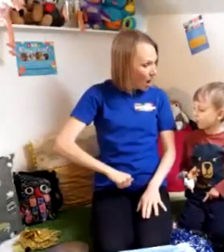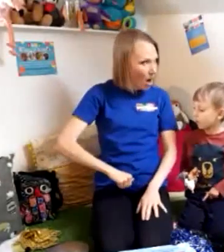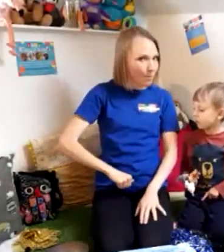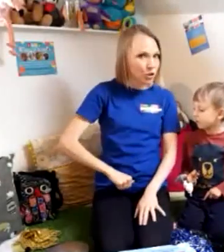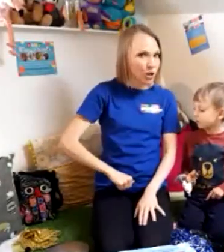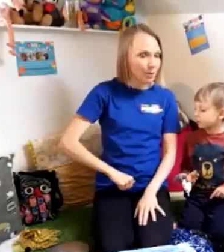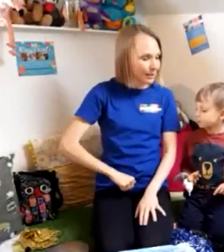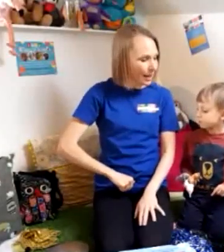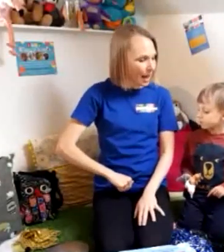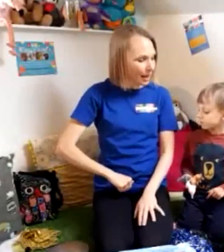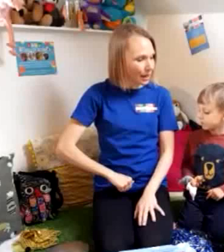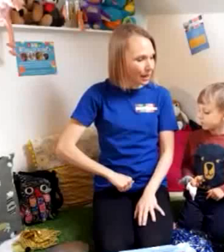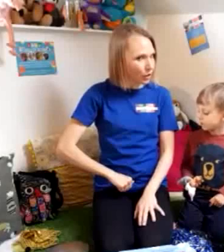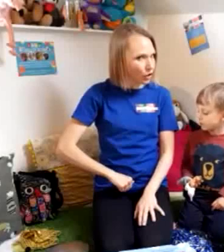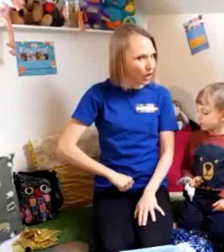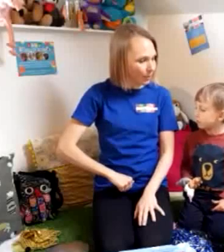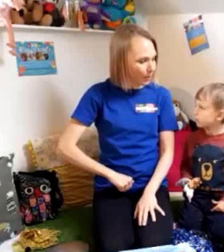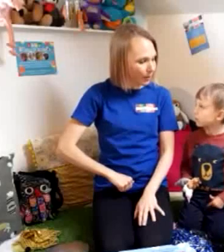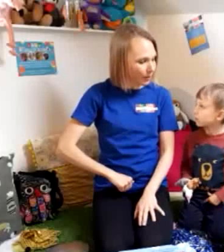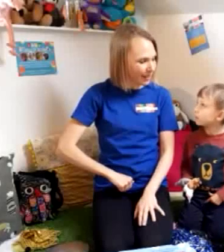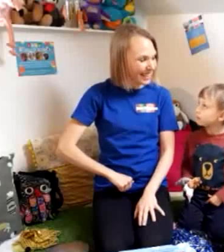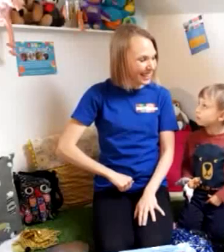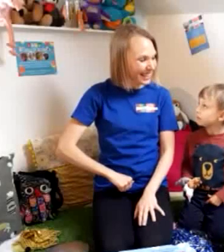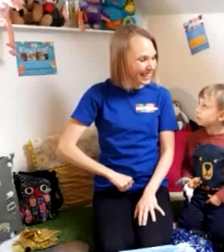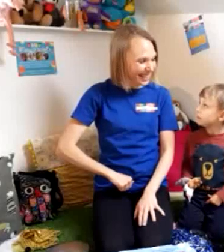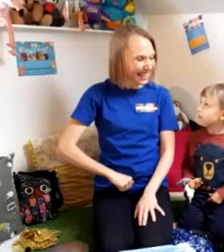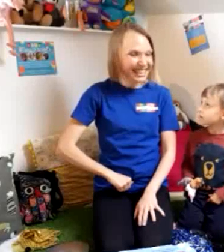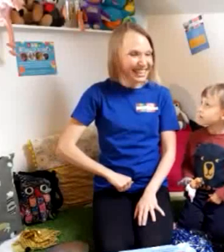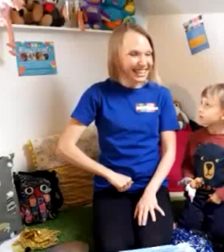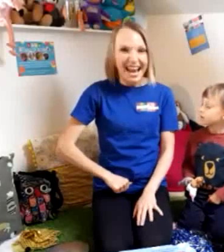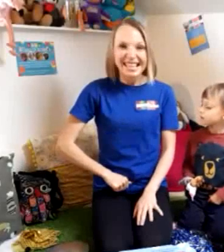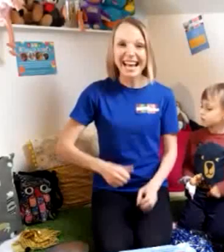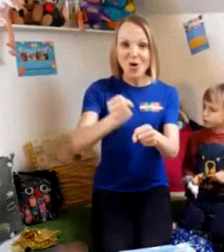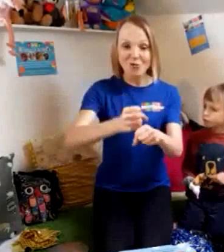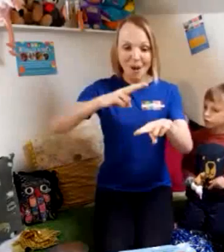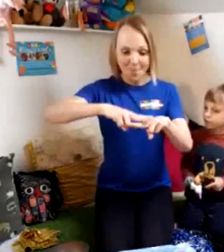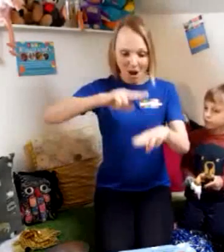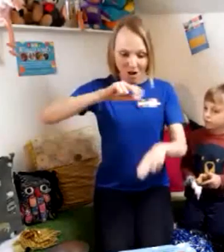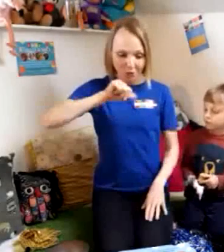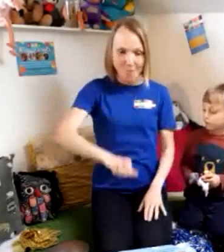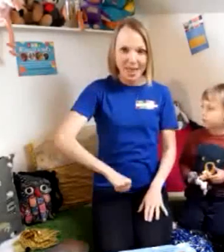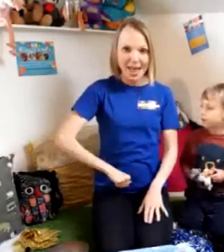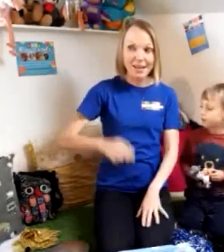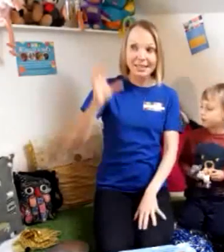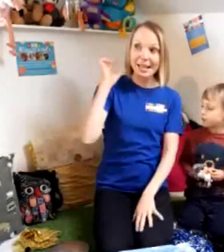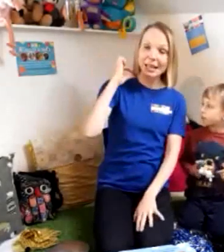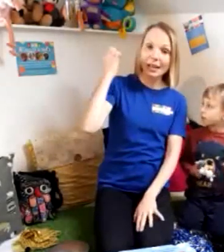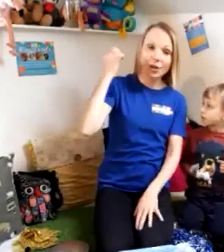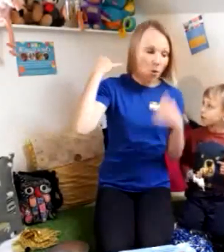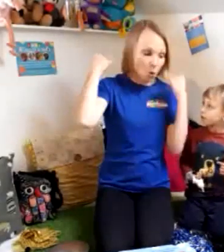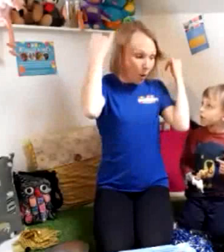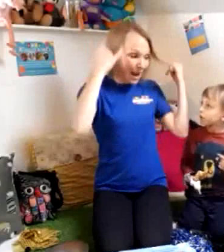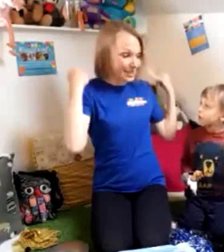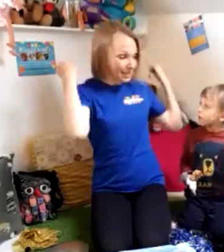we're on our way to Grandpa's farm. Shall we see a little sheep? Down on Grandpa's farm, there is a little white